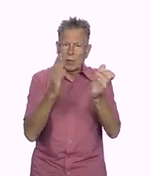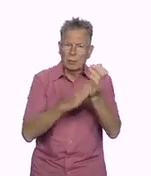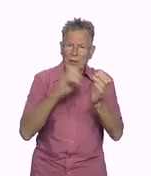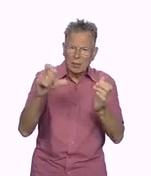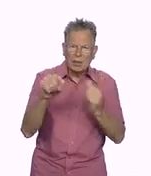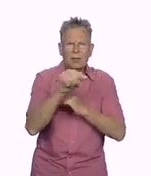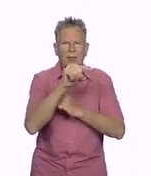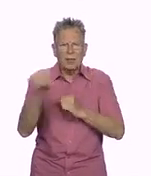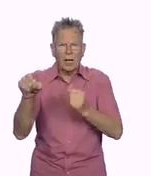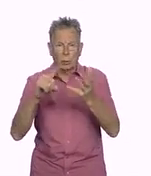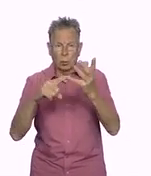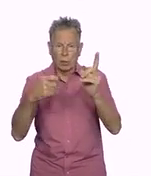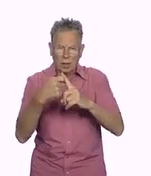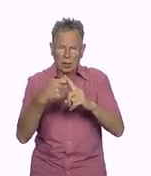www.gmc-uk.org/guidance.